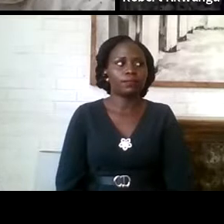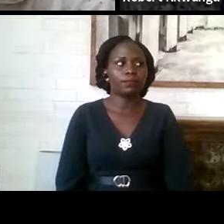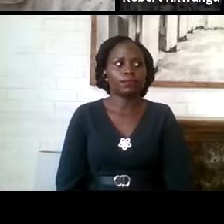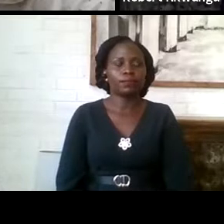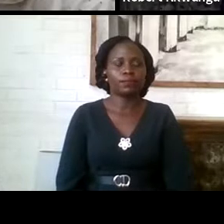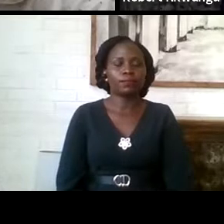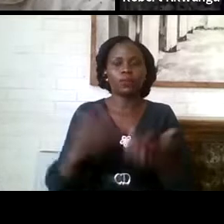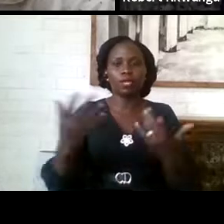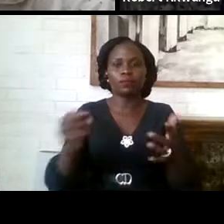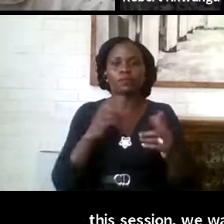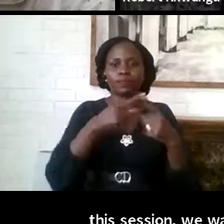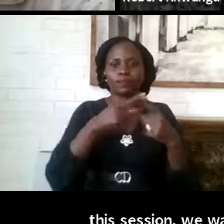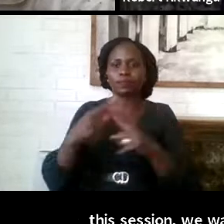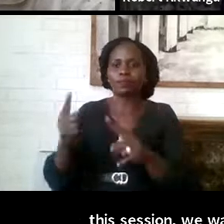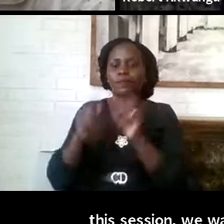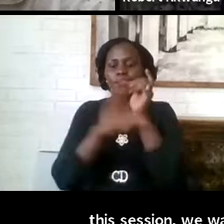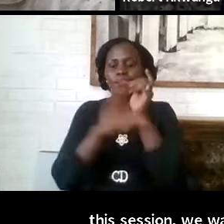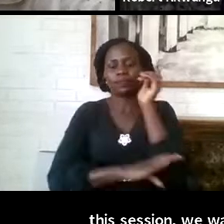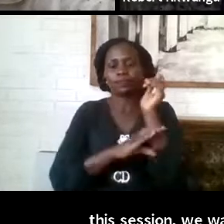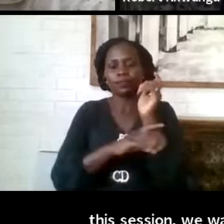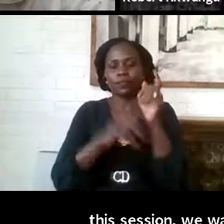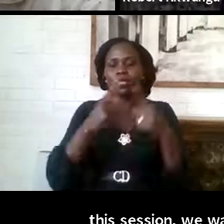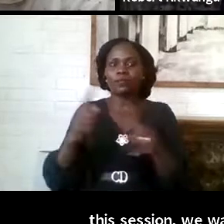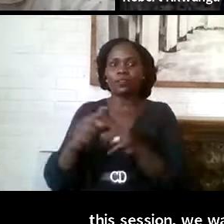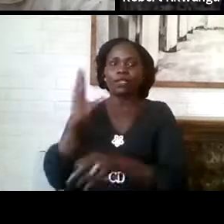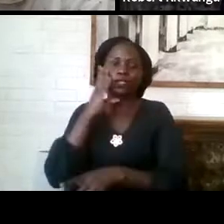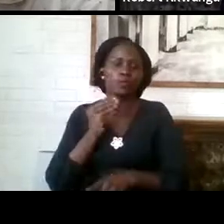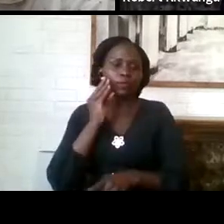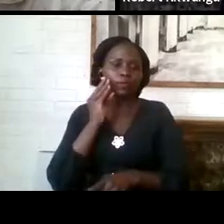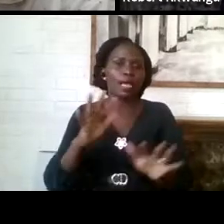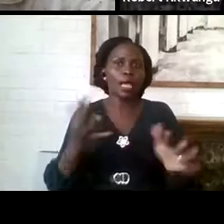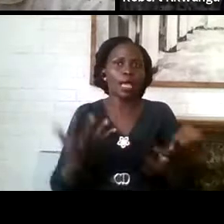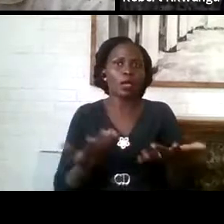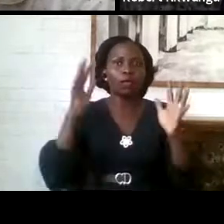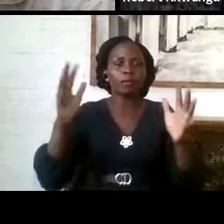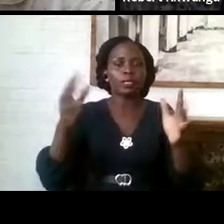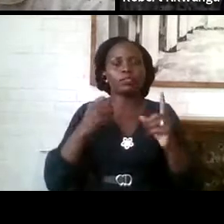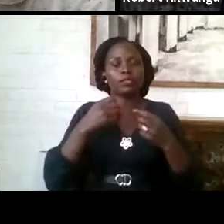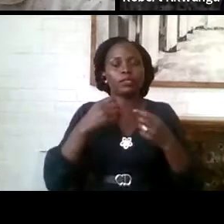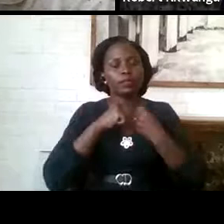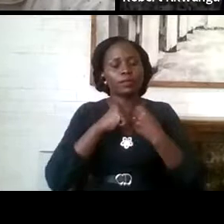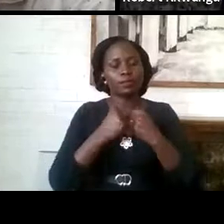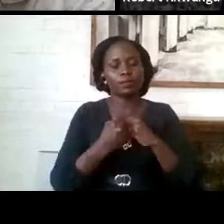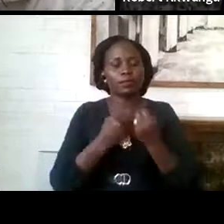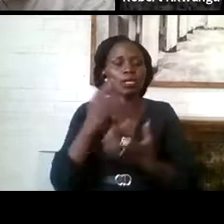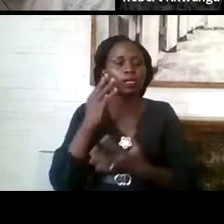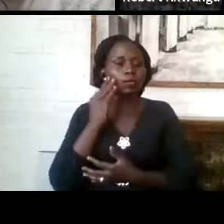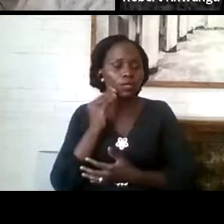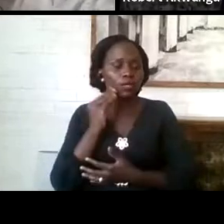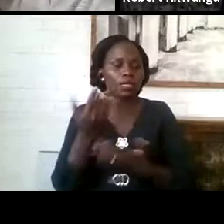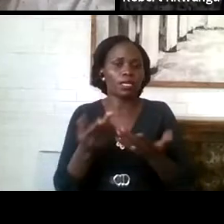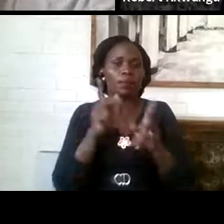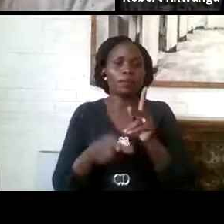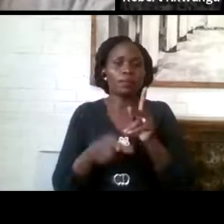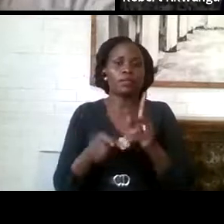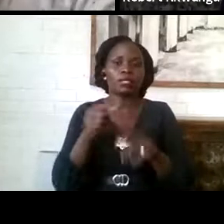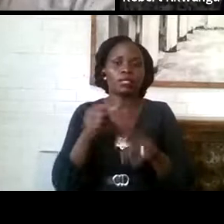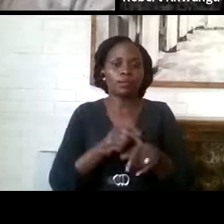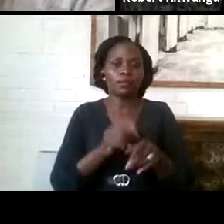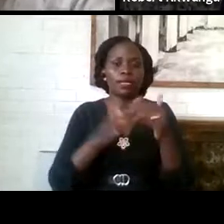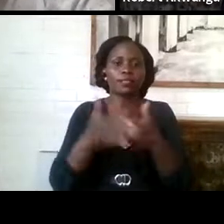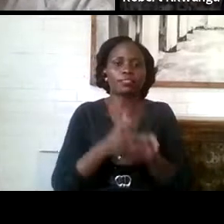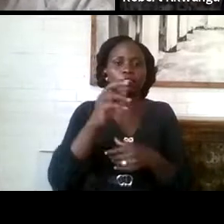experiences. What are the biggest challenges for persons with disability in accessing digital rights, but also what are the